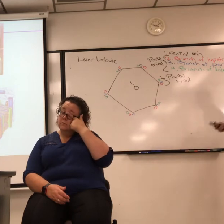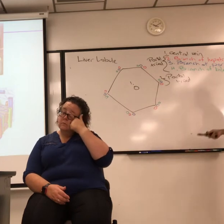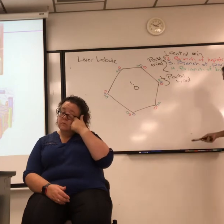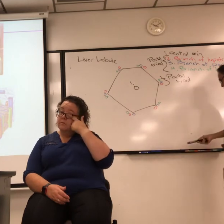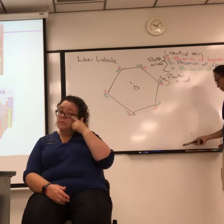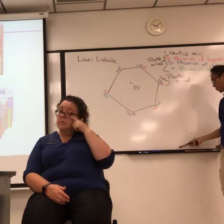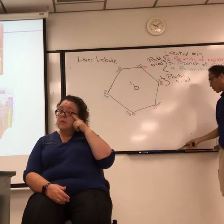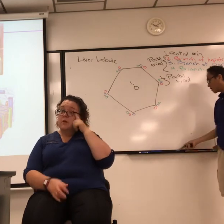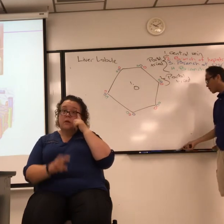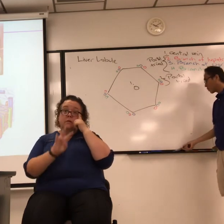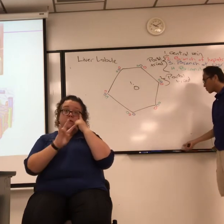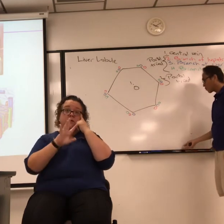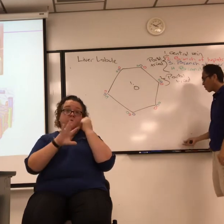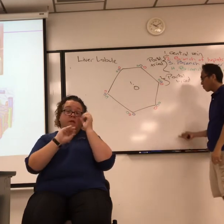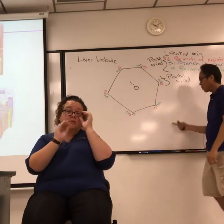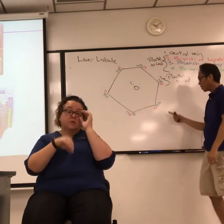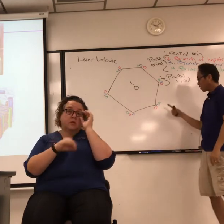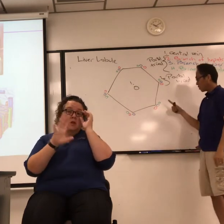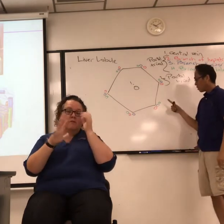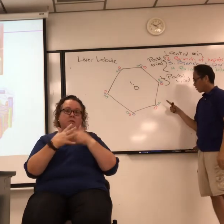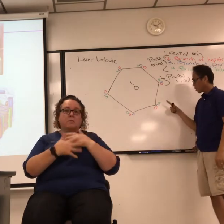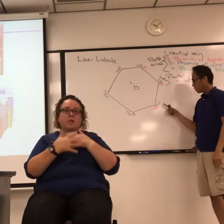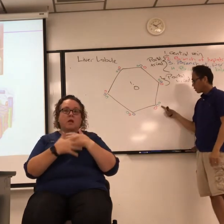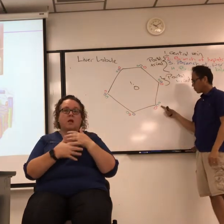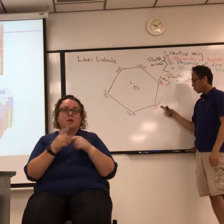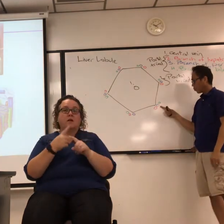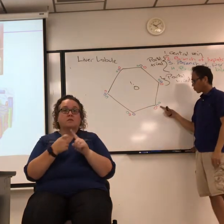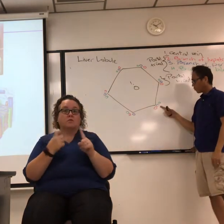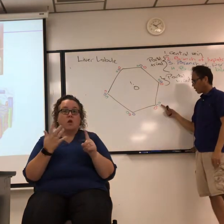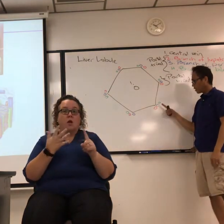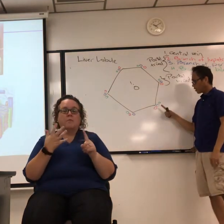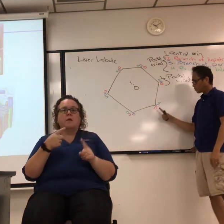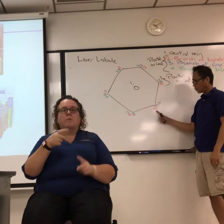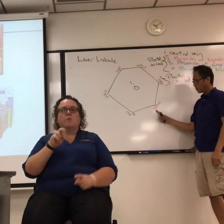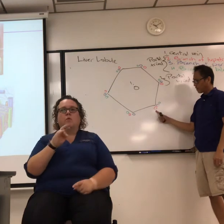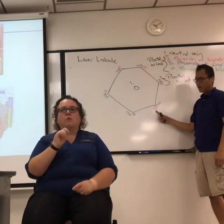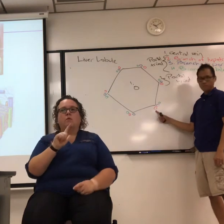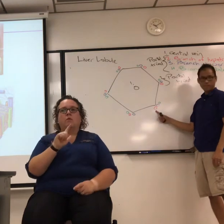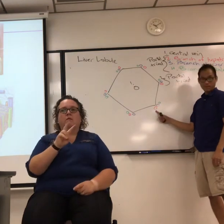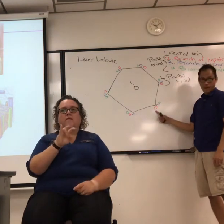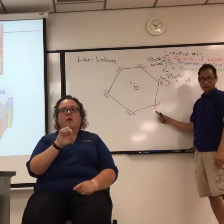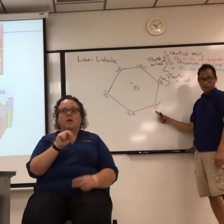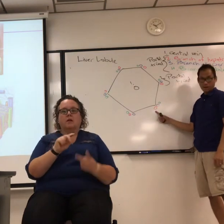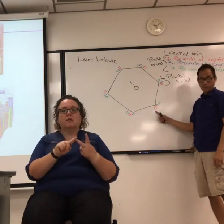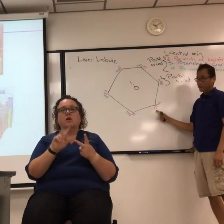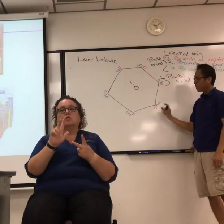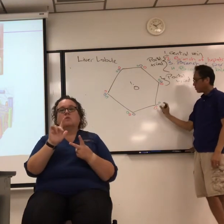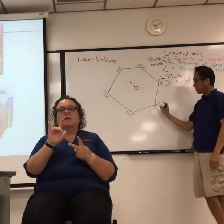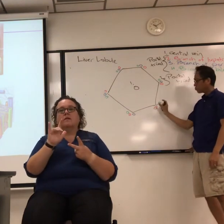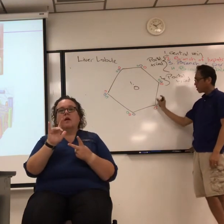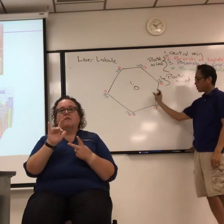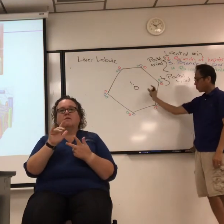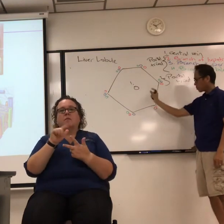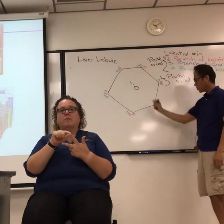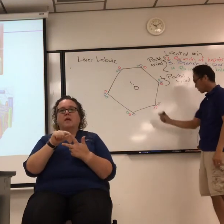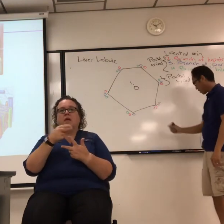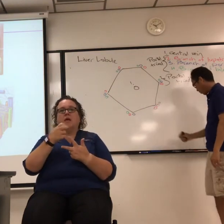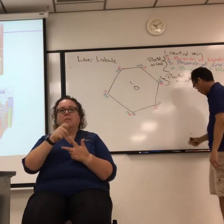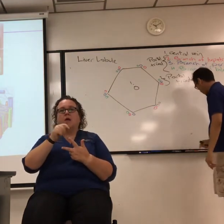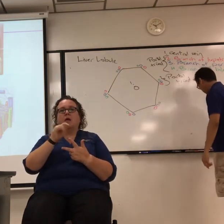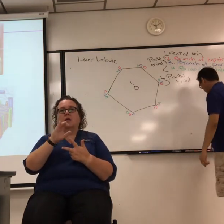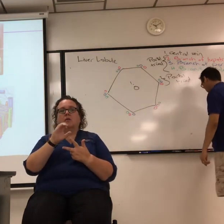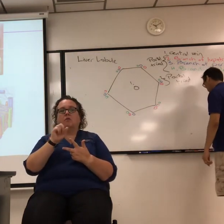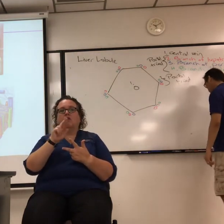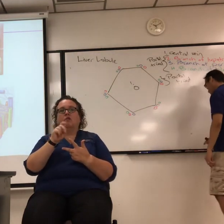About 75% of the blood comes from the portal vein, then 25% from the hepatic artery, and then drain towards the